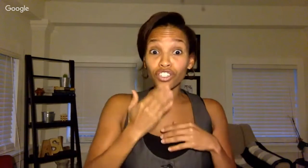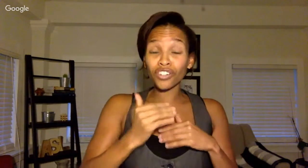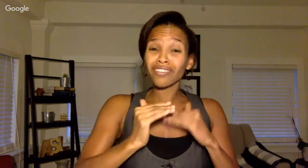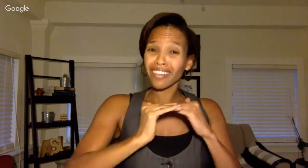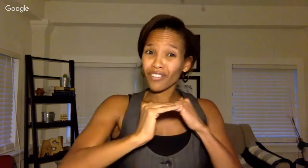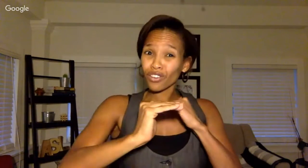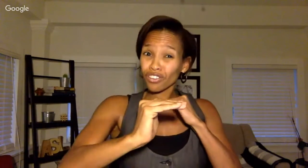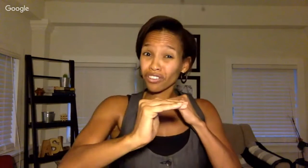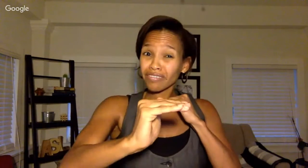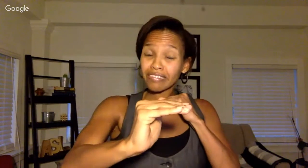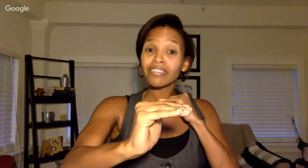sugar level